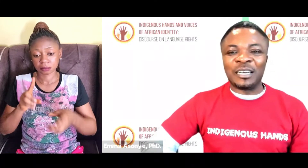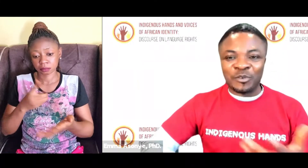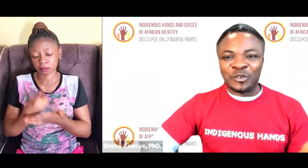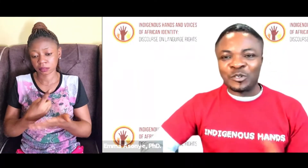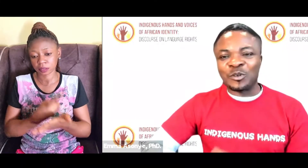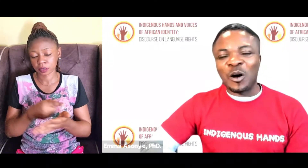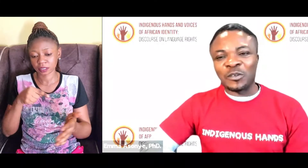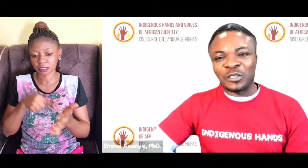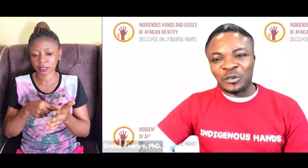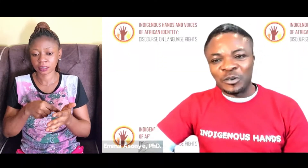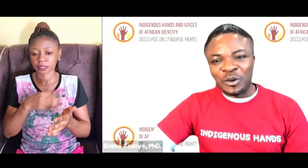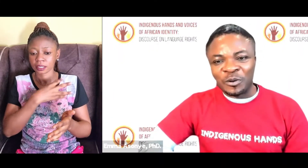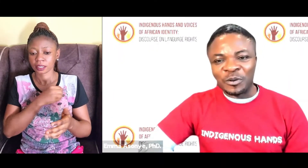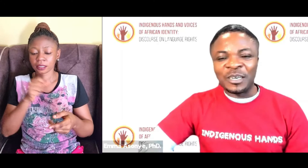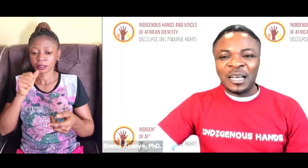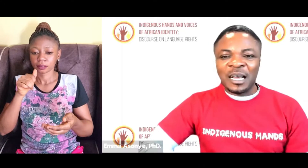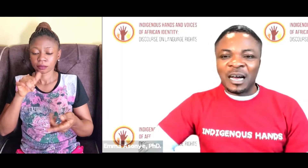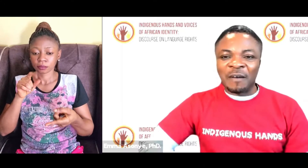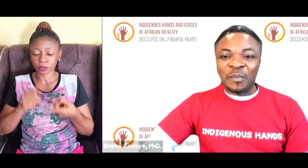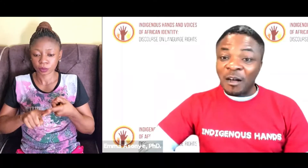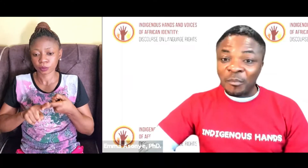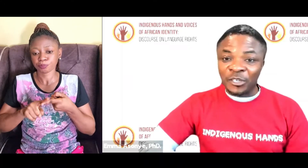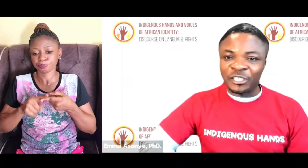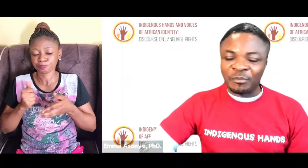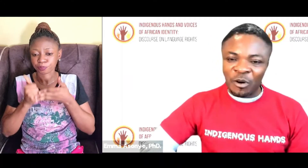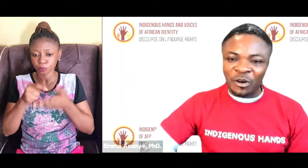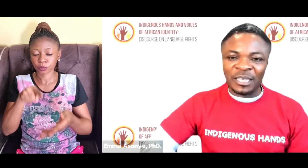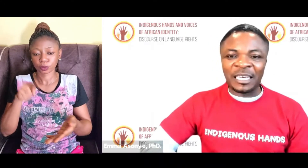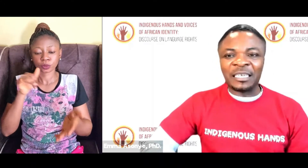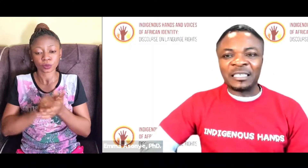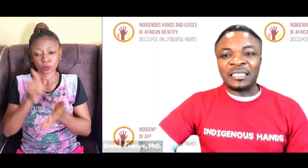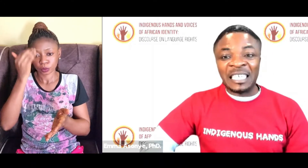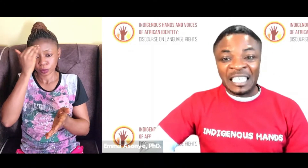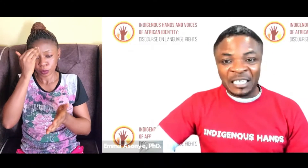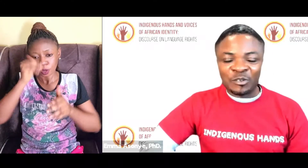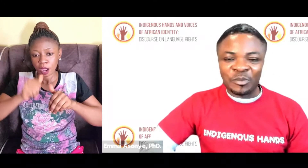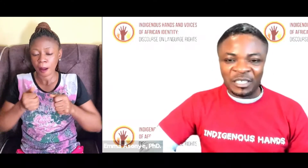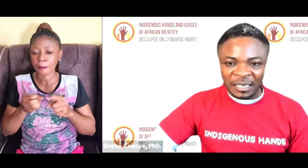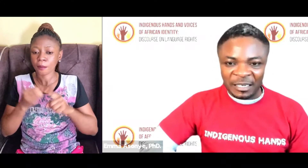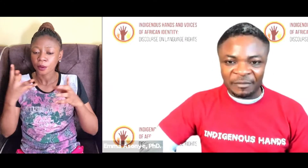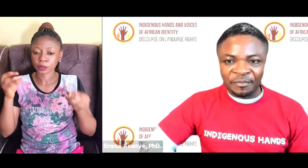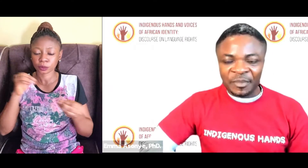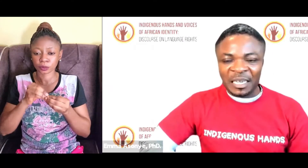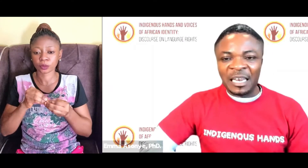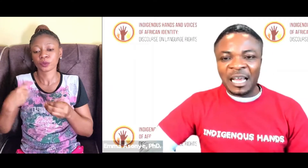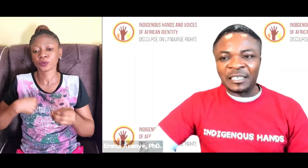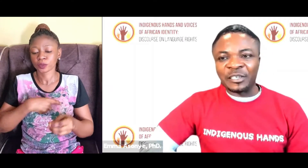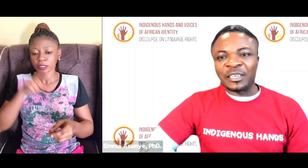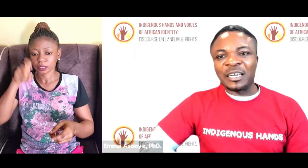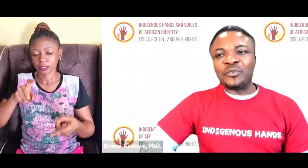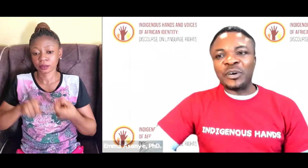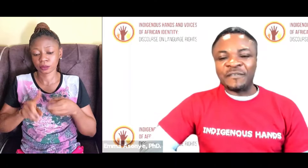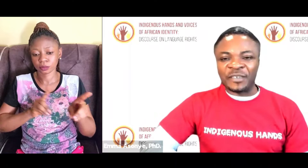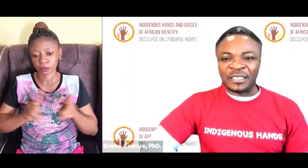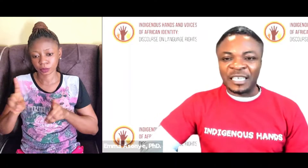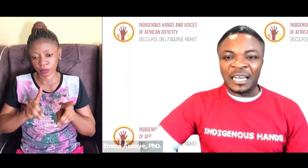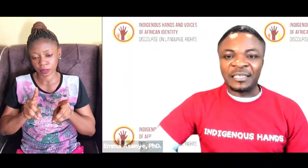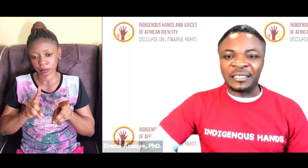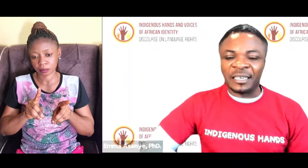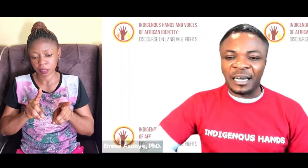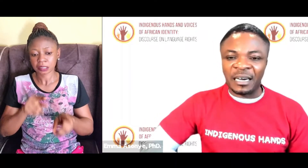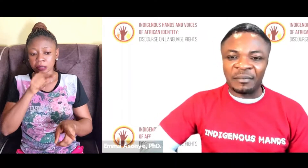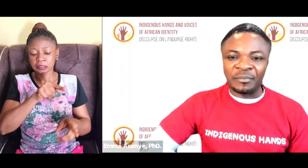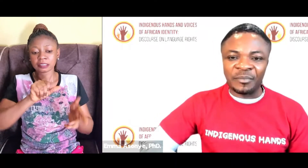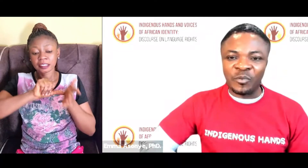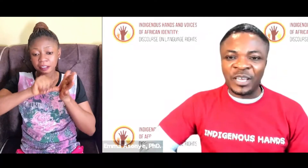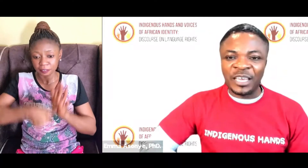to enable you to also know how much more that is needed to be done. And like Dr. Edward